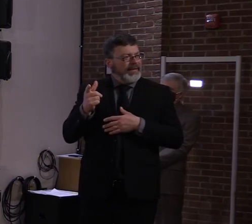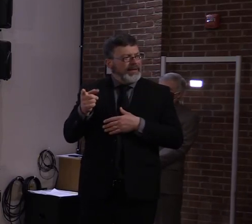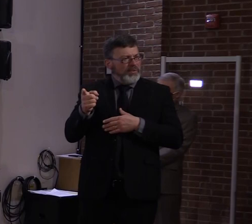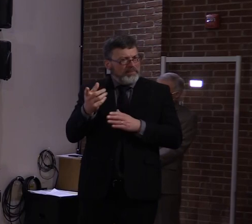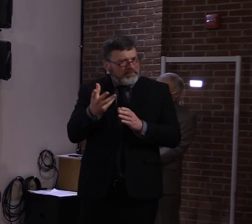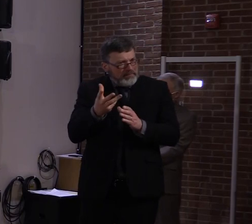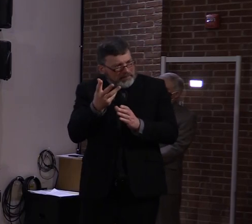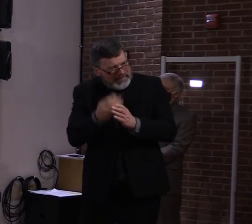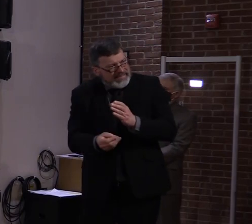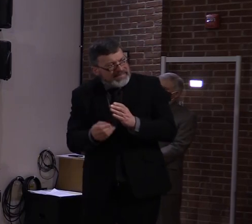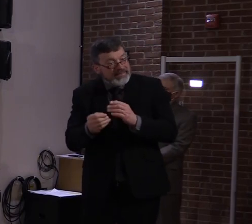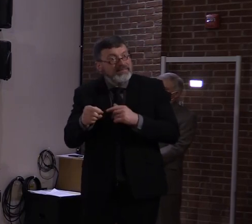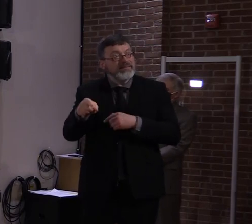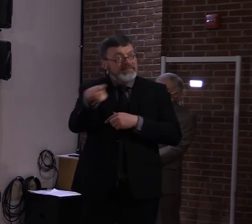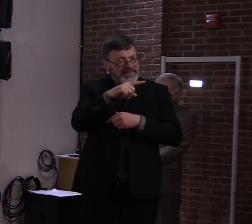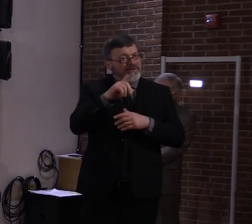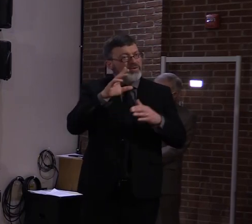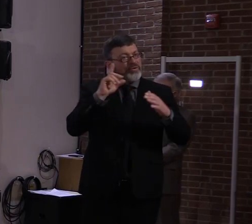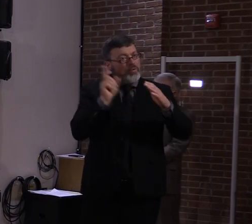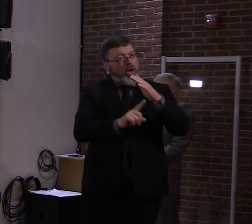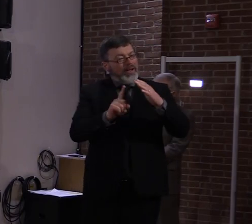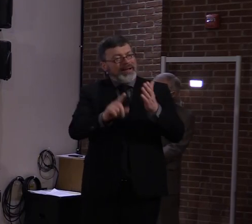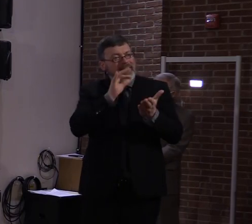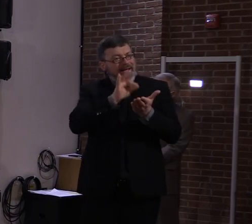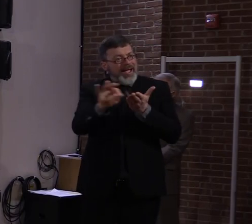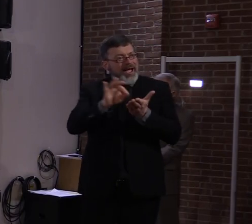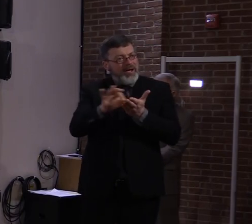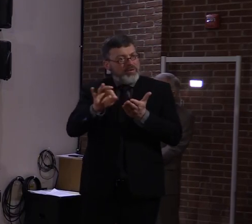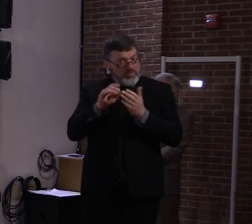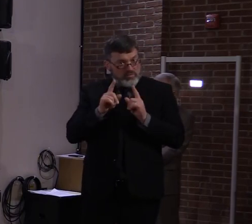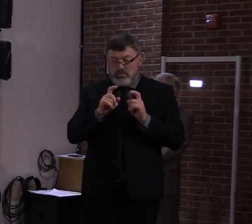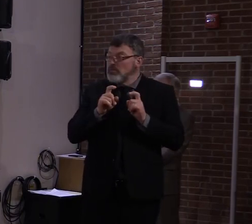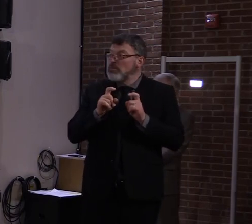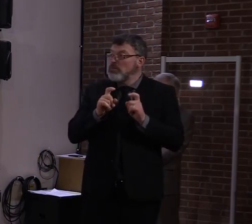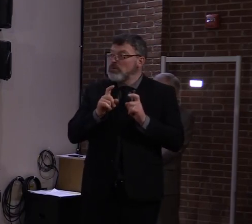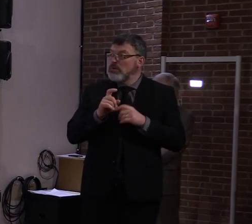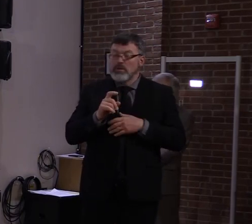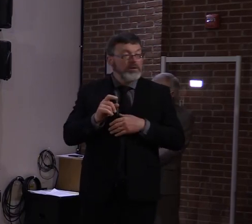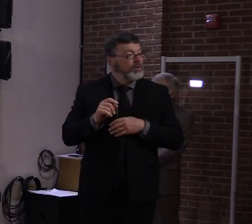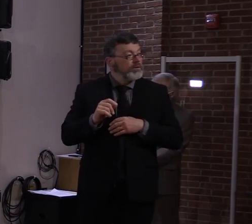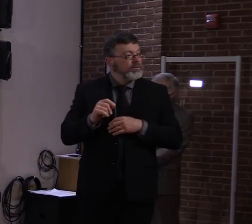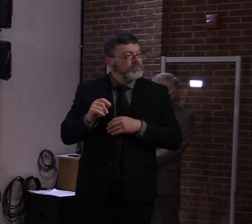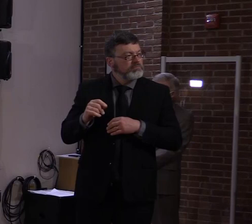that could be, and this is